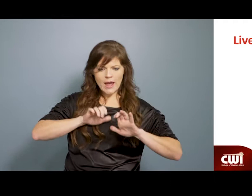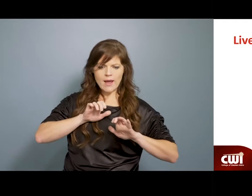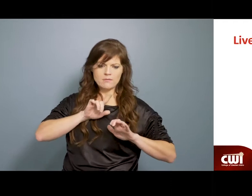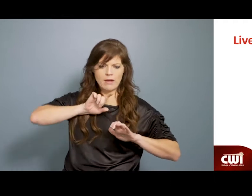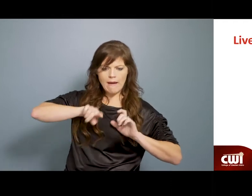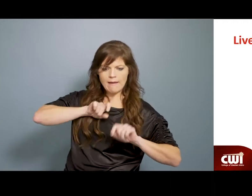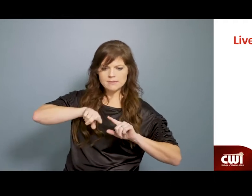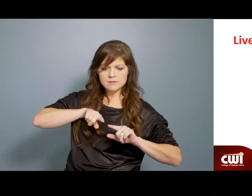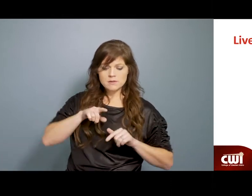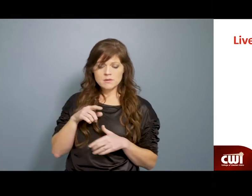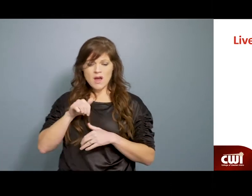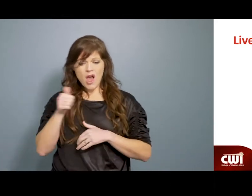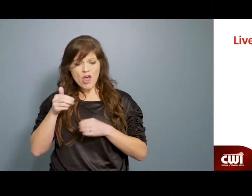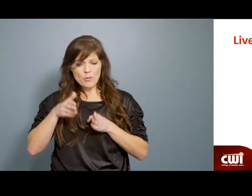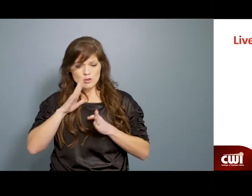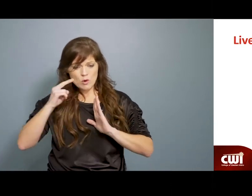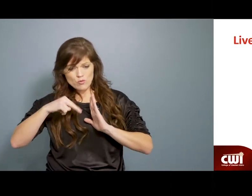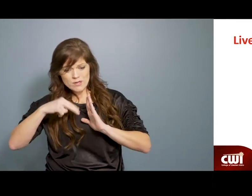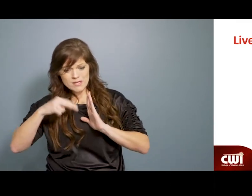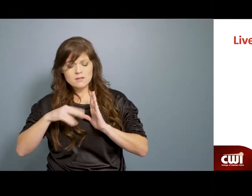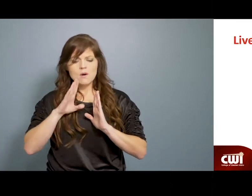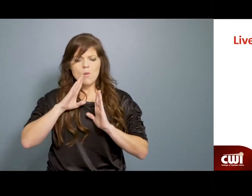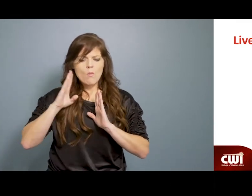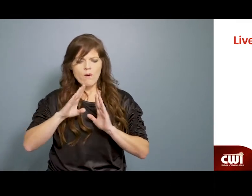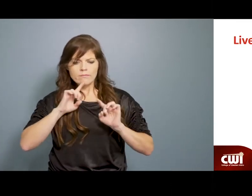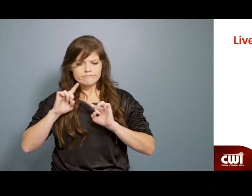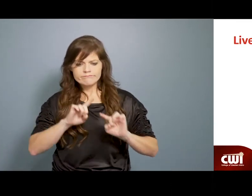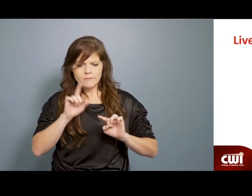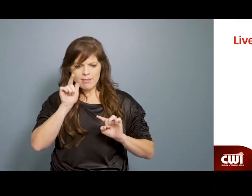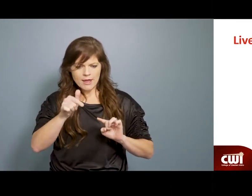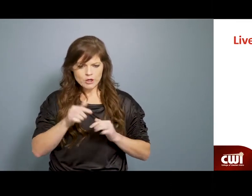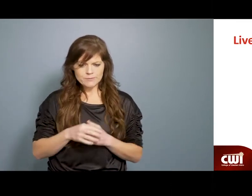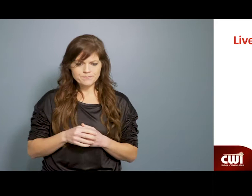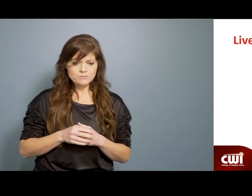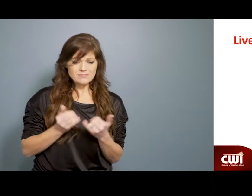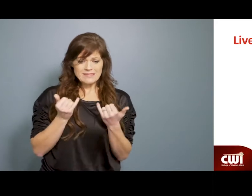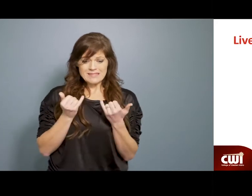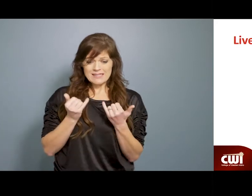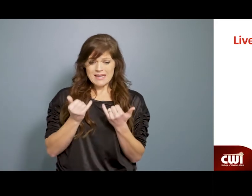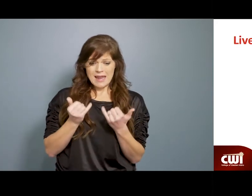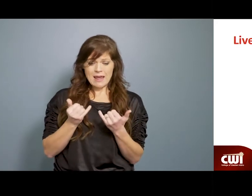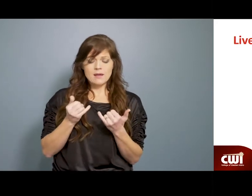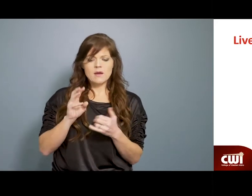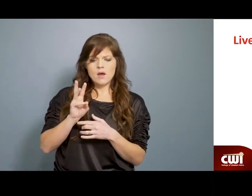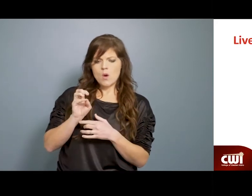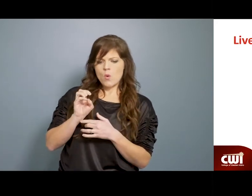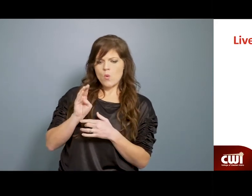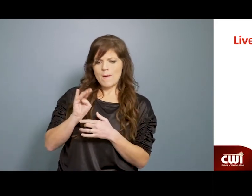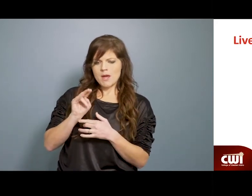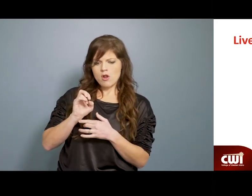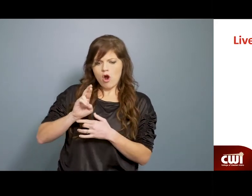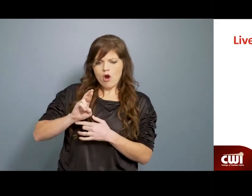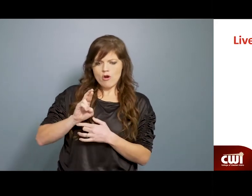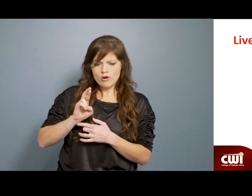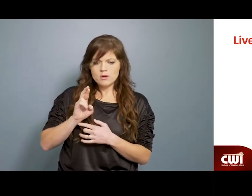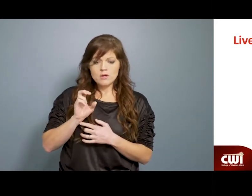bit deeper into our program. So this is a webinar feature today. So all of our videos will be off except for the person